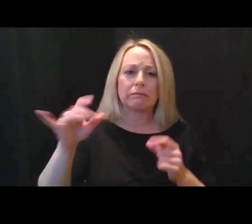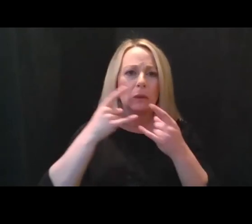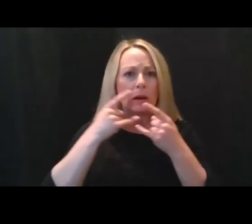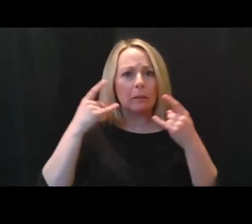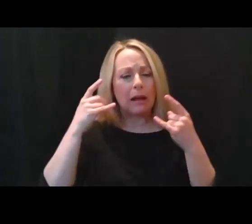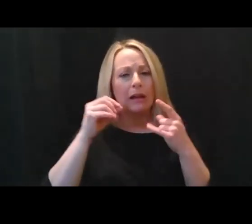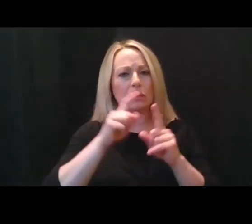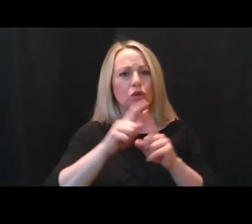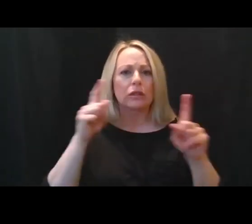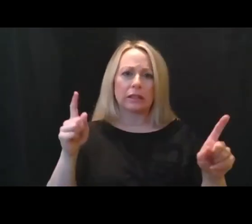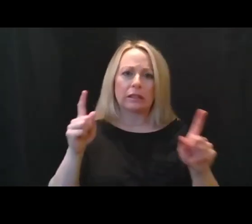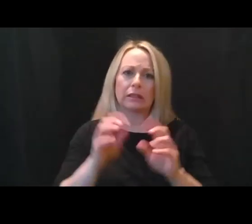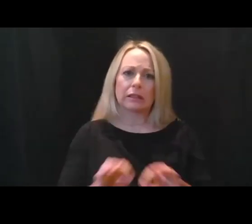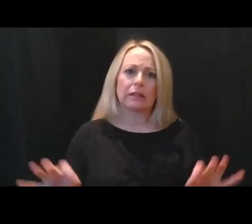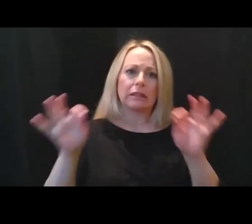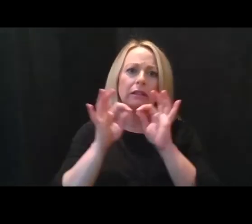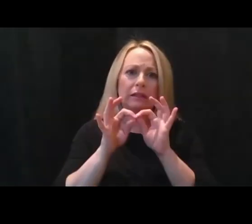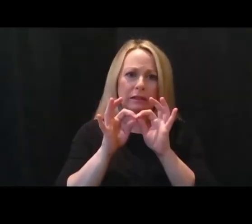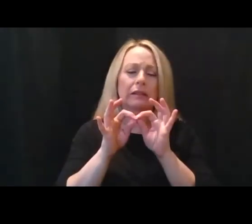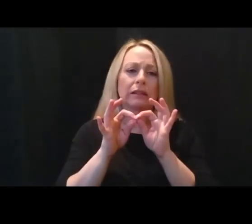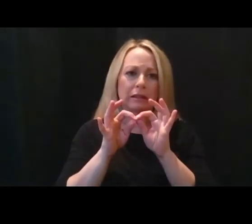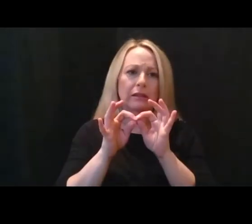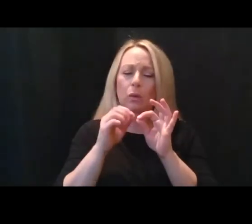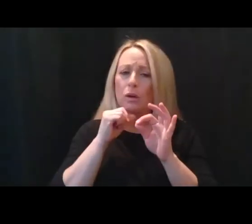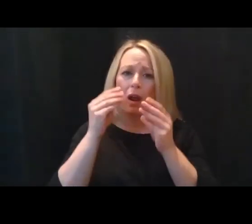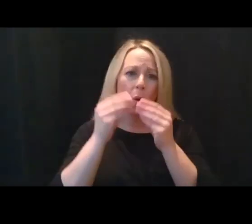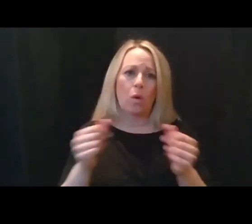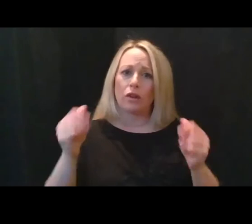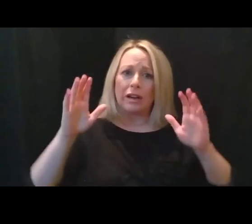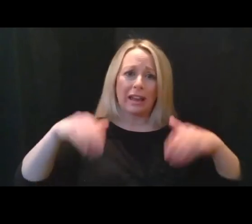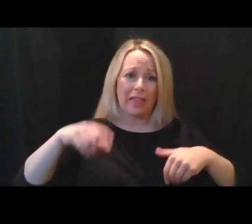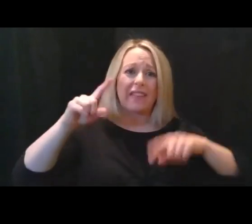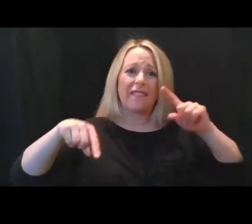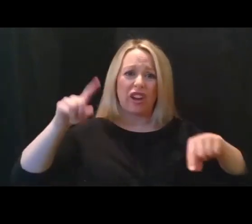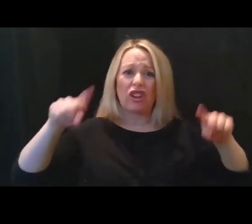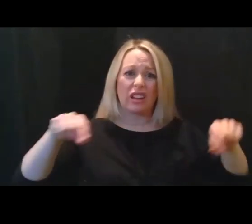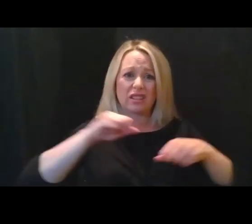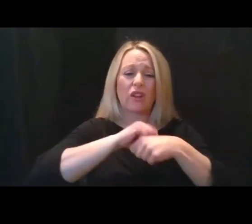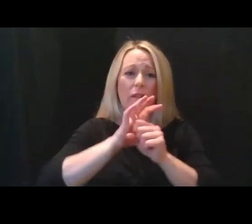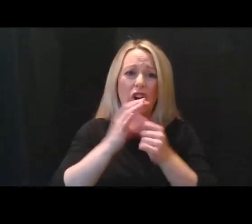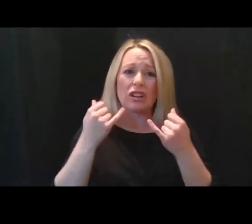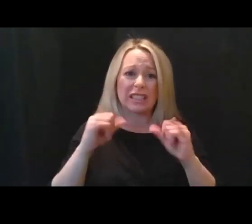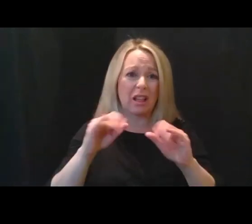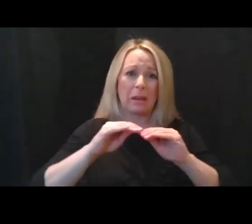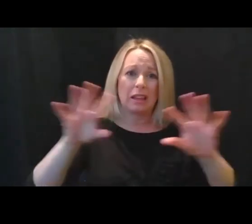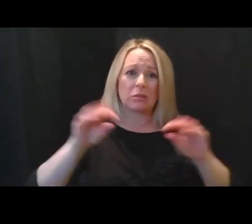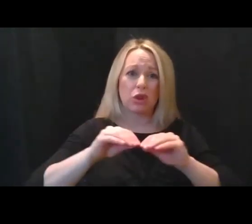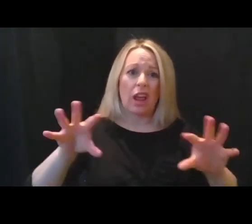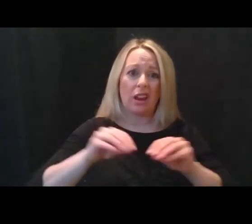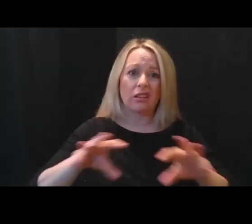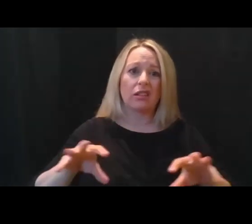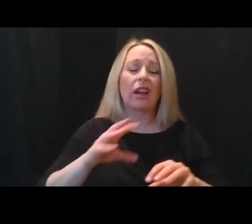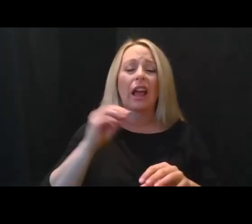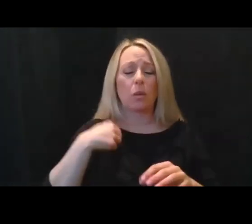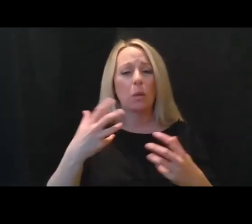social distancing. We're not over this yet. The variants are out there. COVID is still out there. And we want